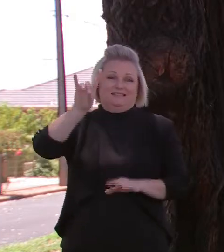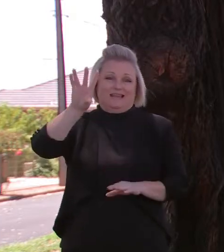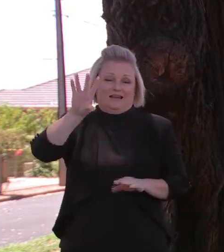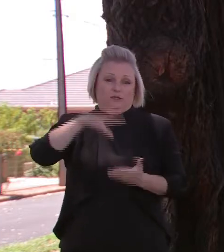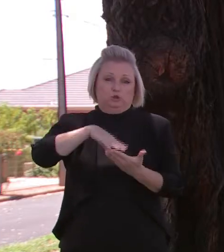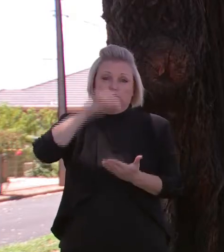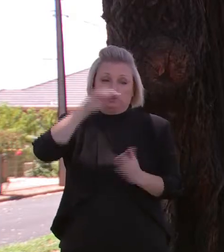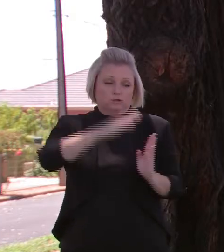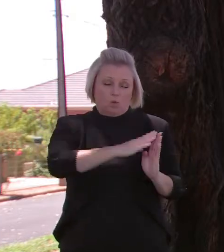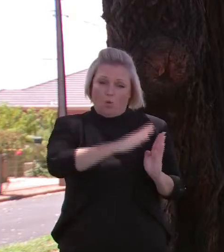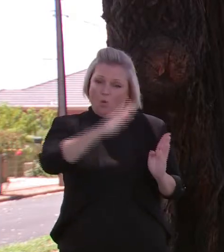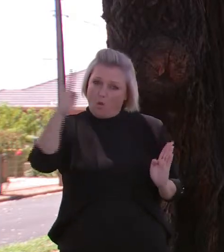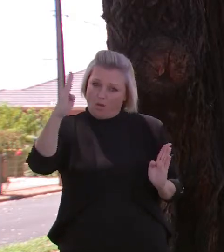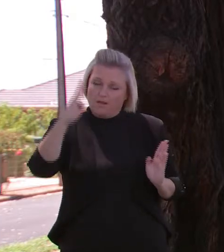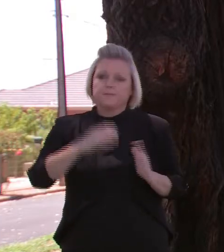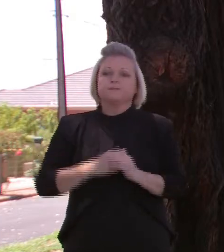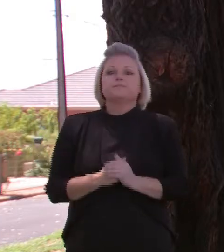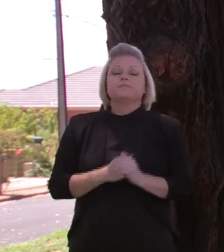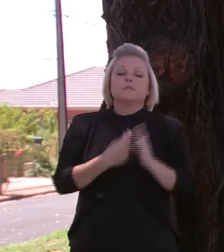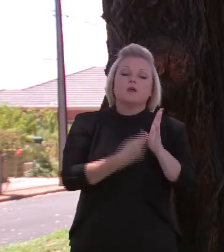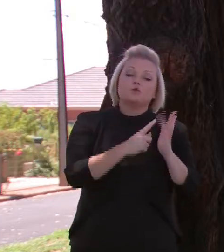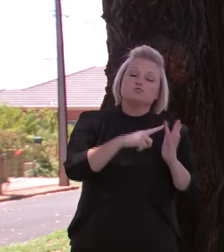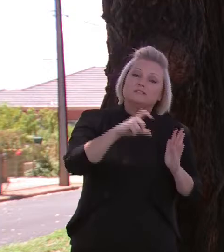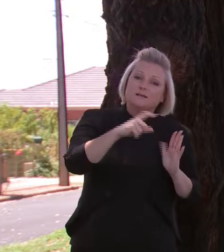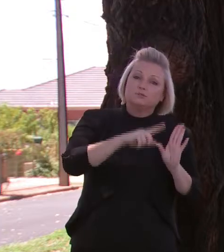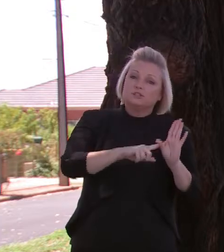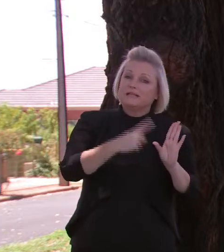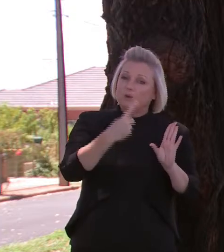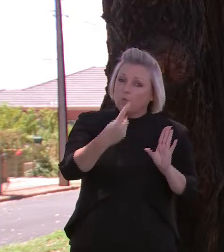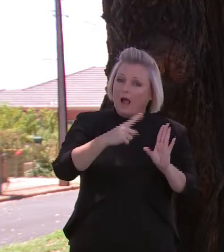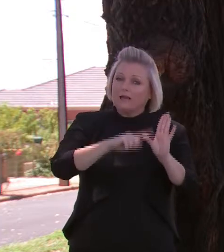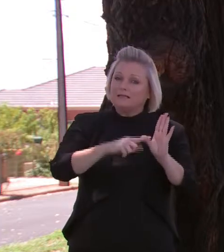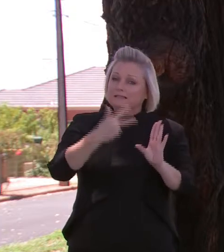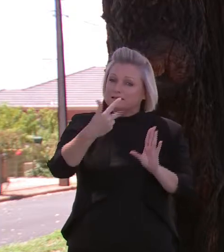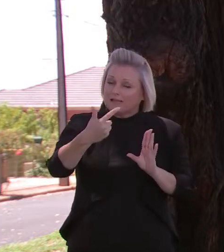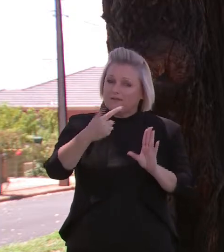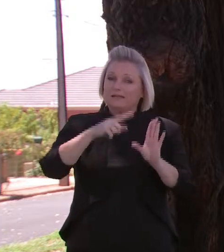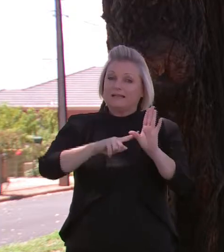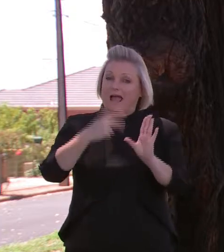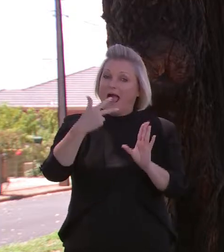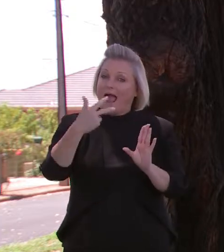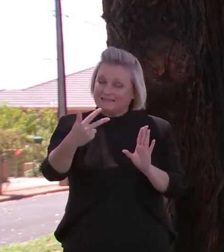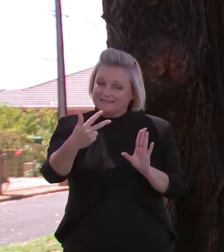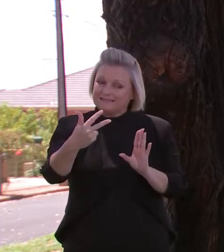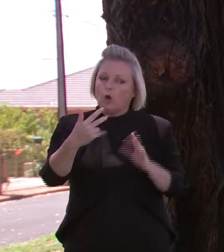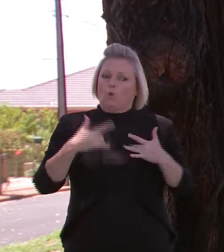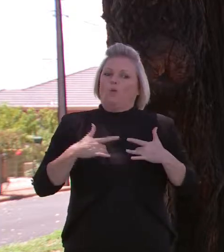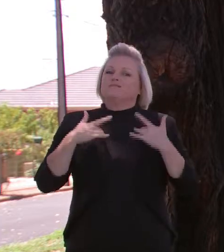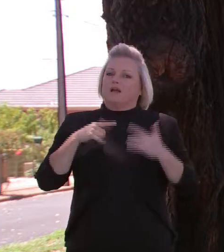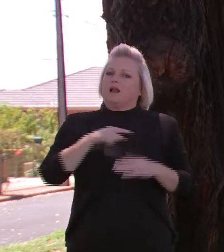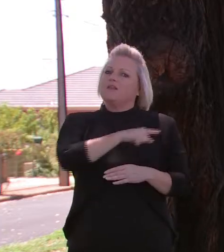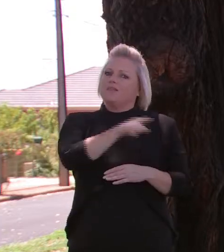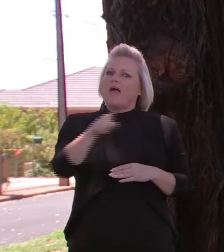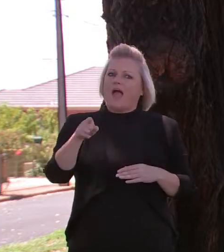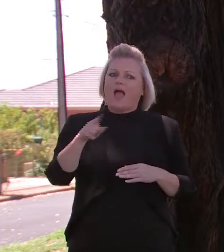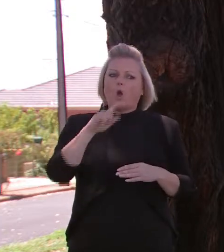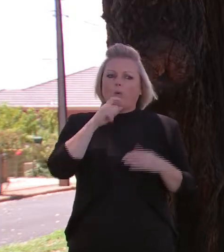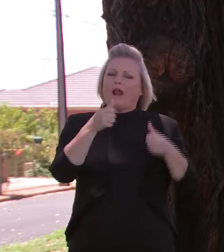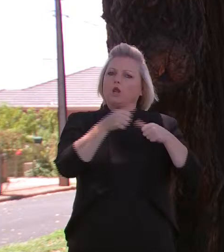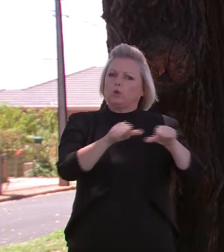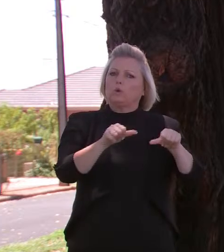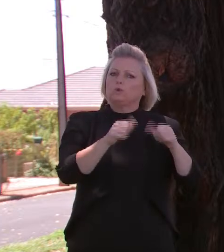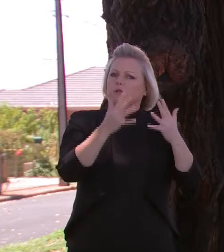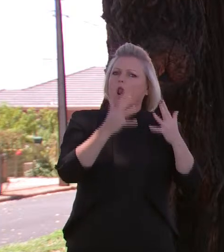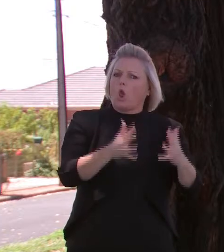the first 2 weeks the receptions and year 1s, the year 7s and 8s would be the primary users, but we're familiar that there will be children in